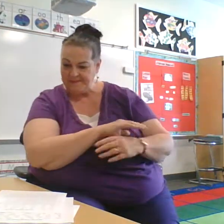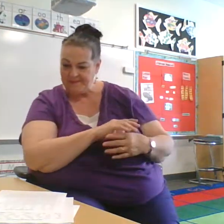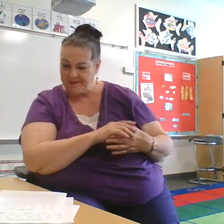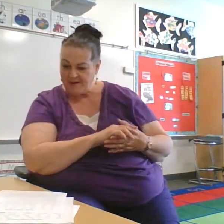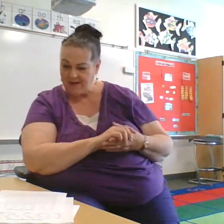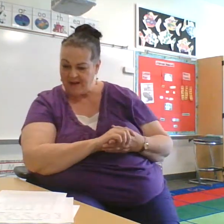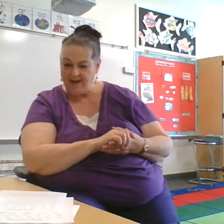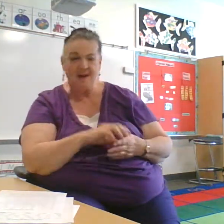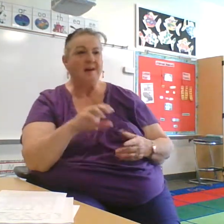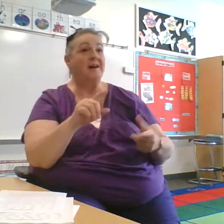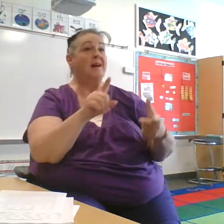Okay.